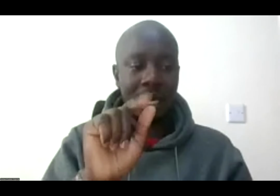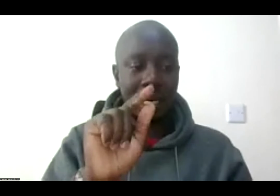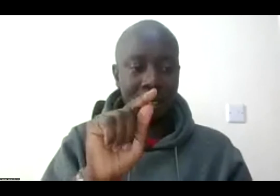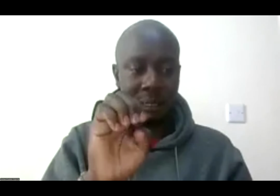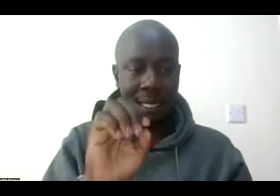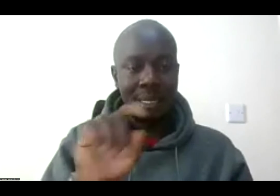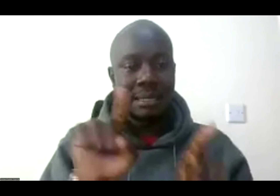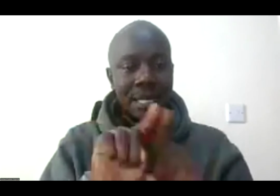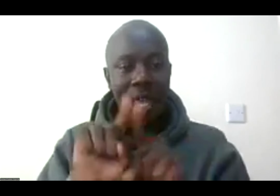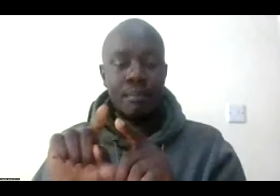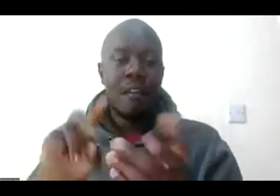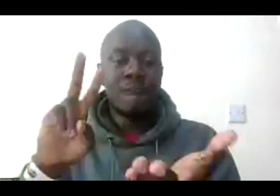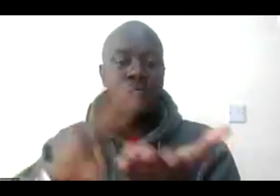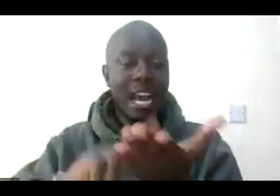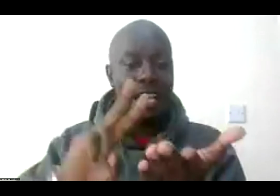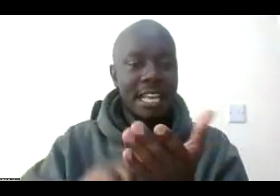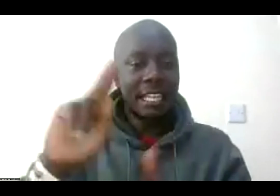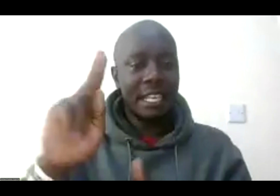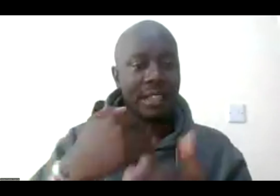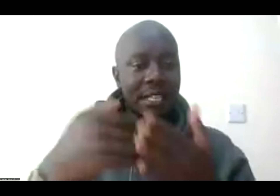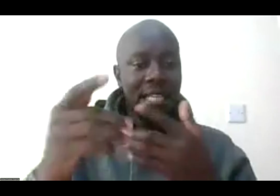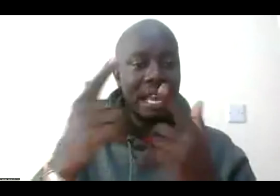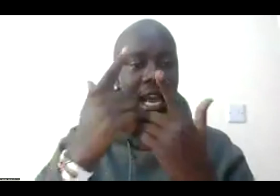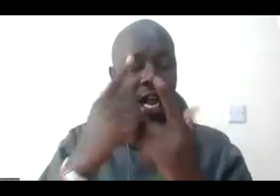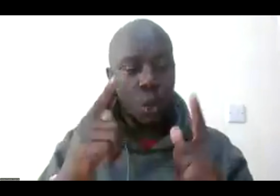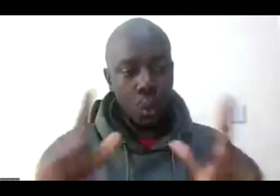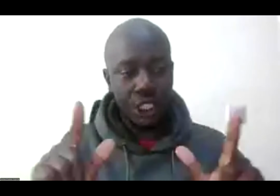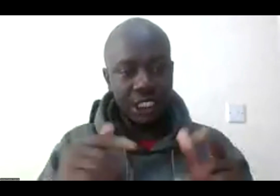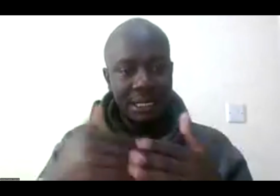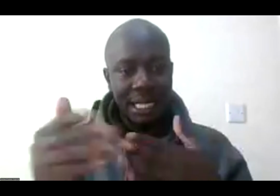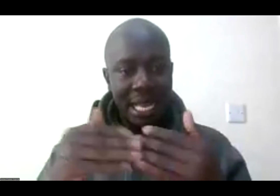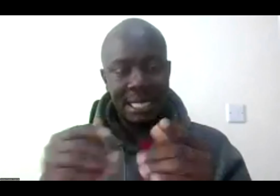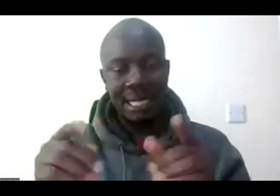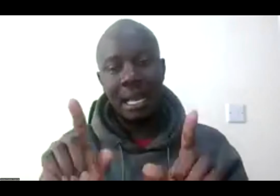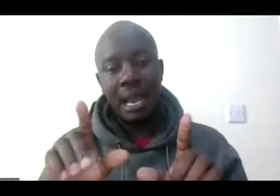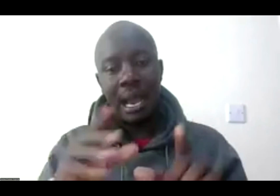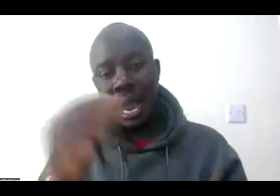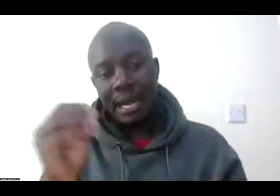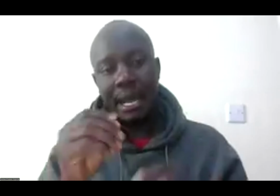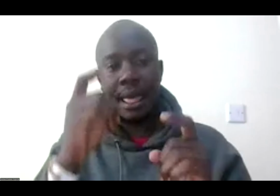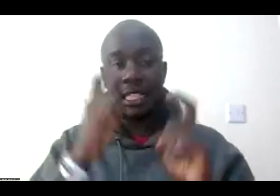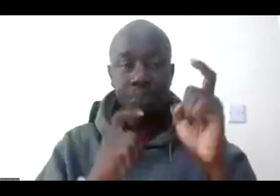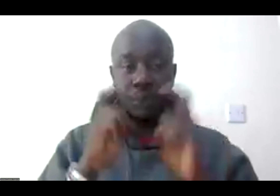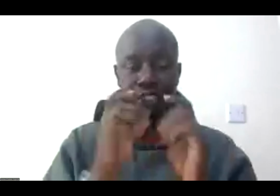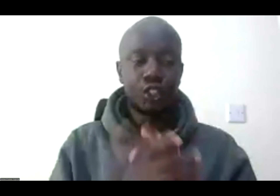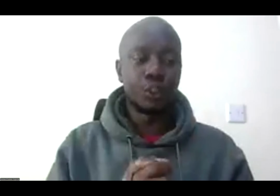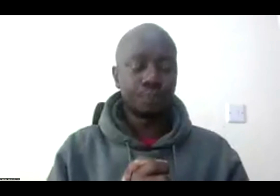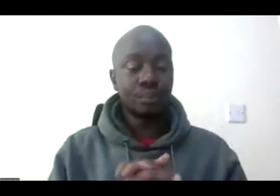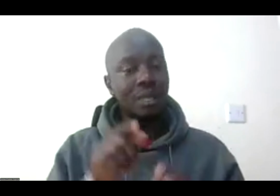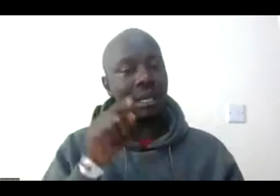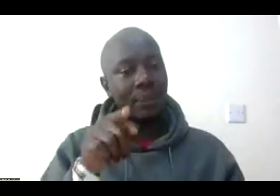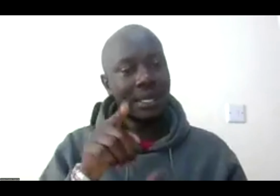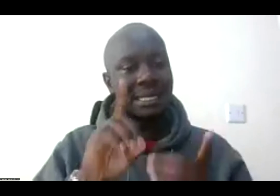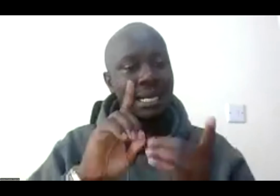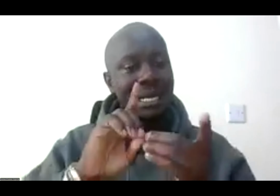document, annotate, and also validate it in sign language,